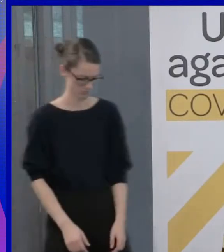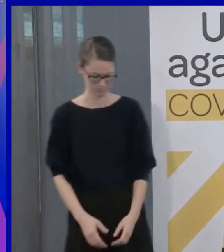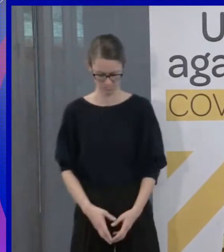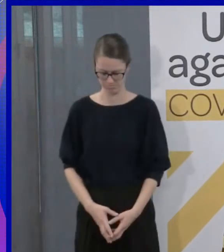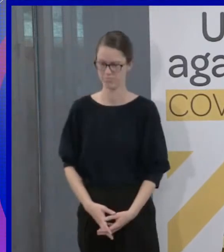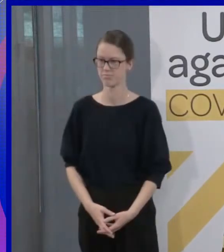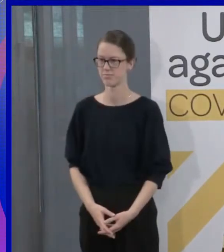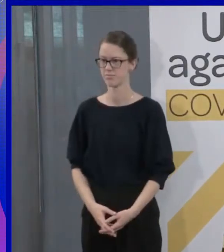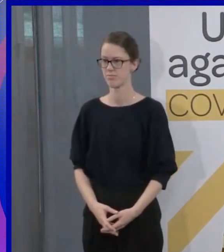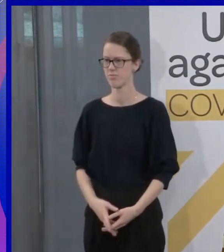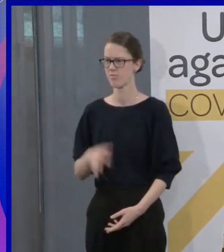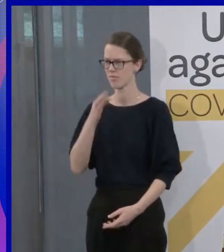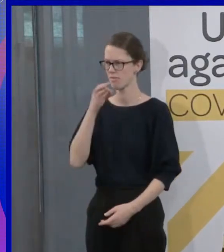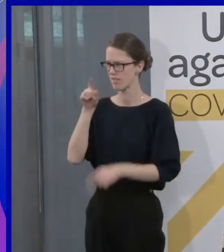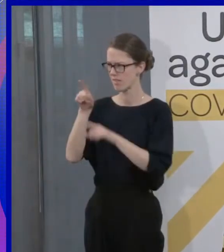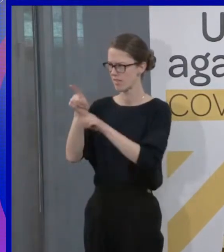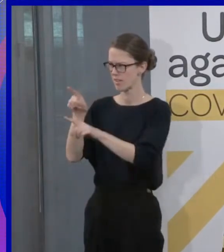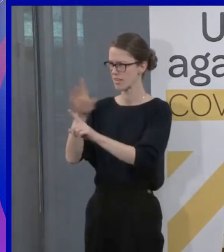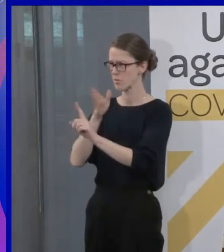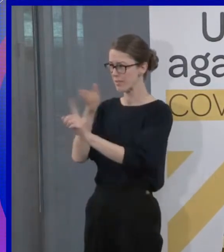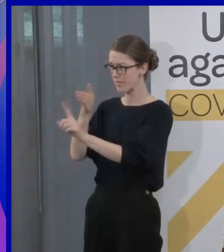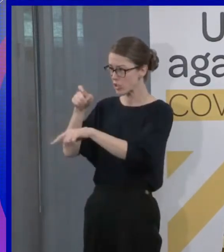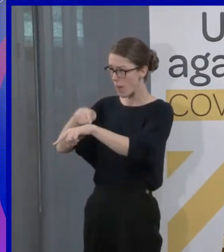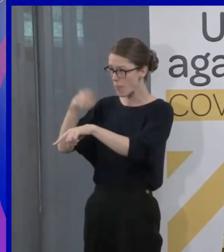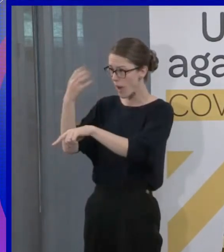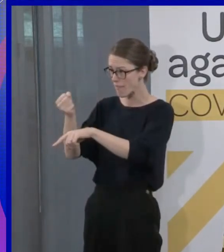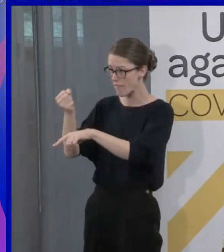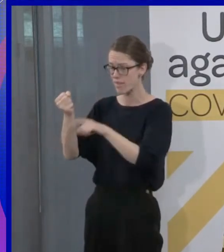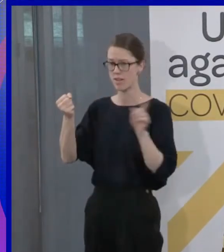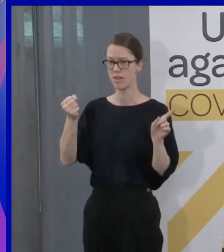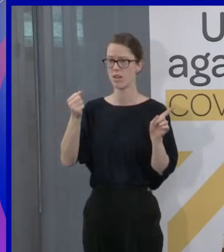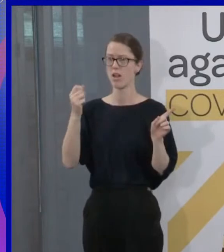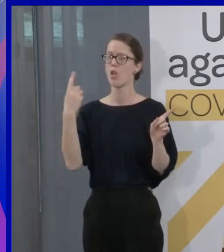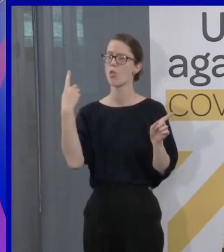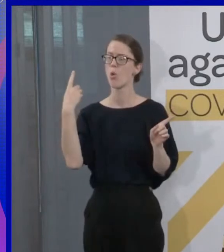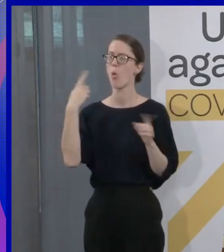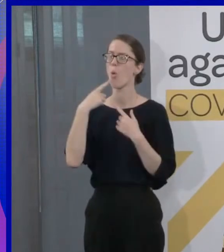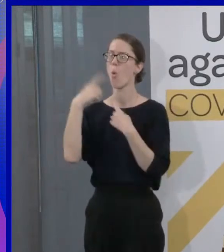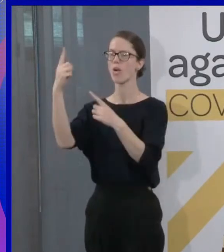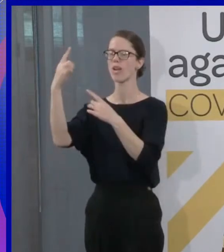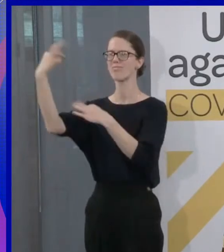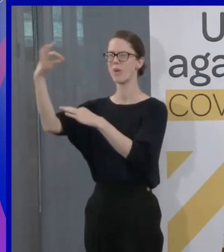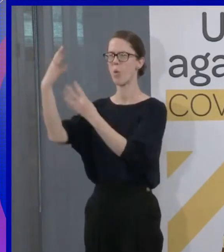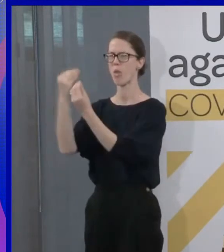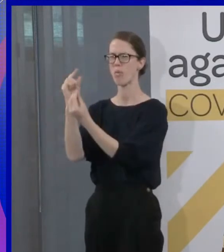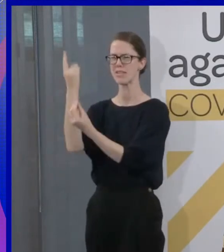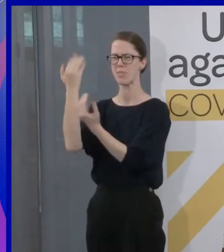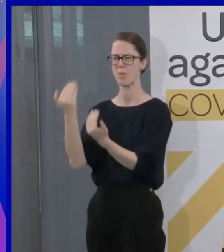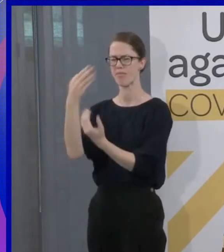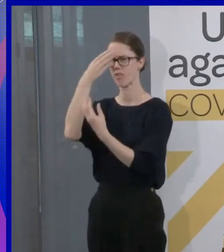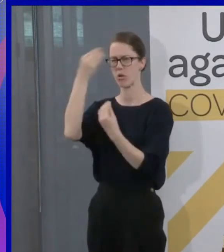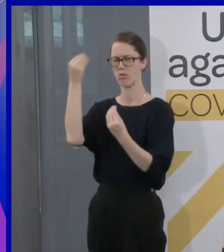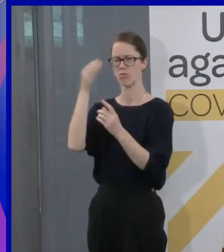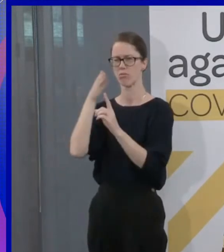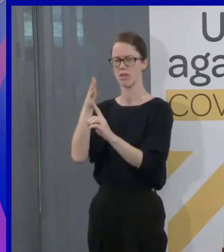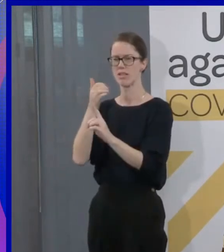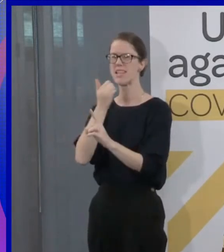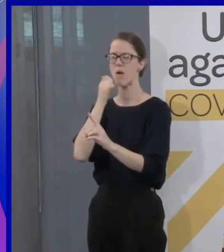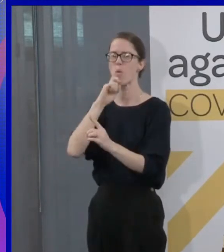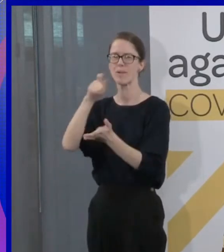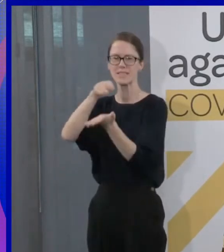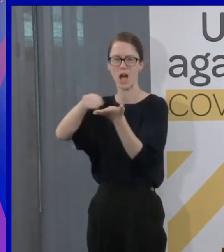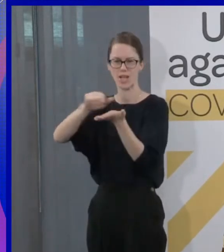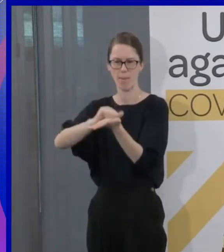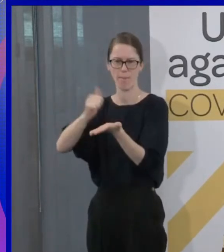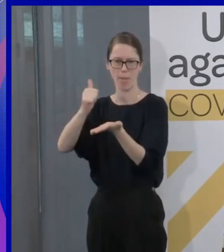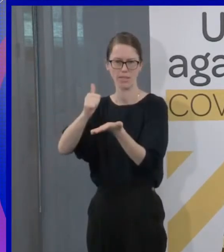a specific time or just as it comes over? Actually, the order's with the Minister at the moment, and I can't remember the exact date, but that will be signed and published, so